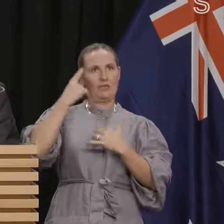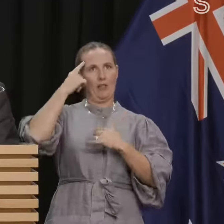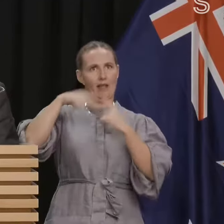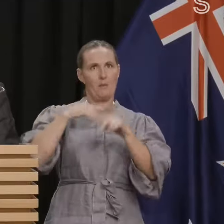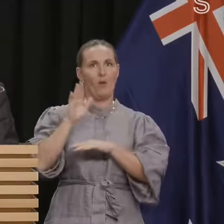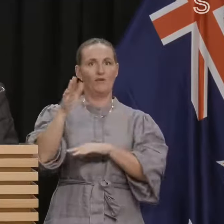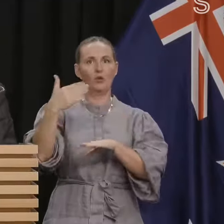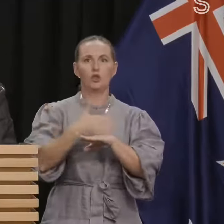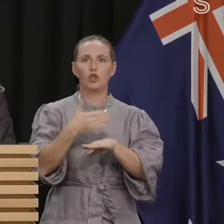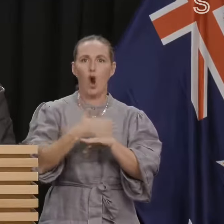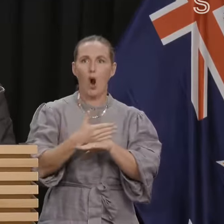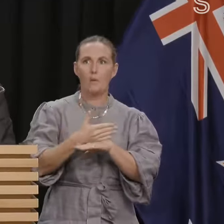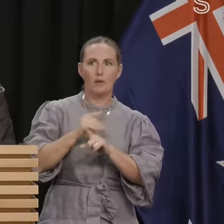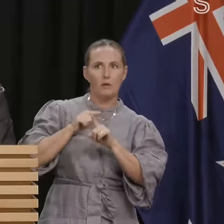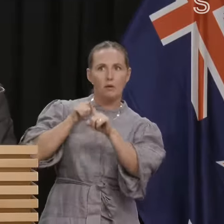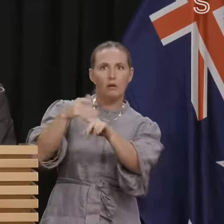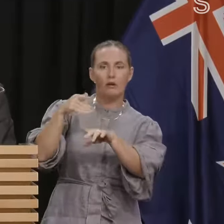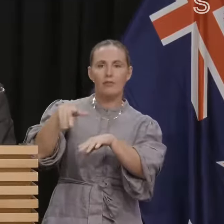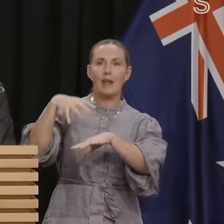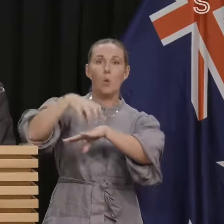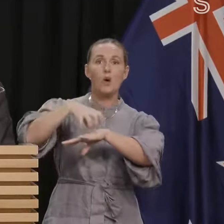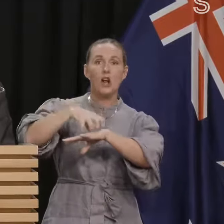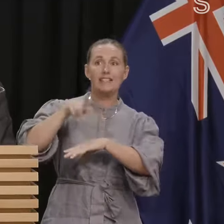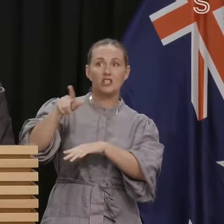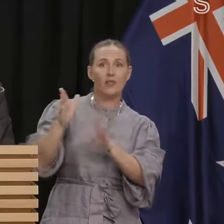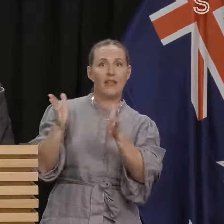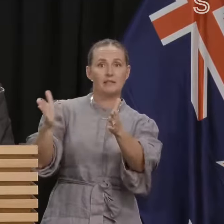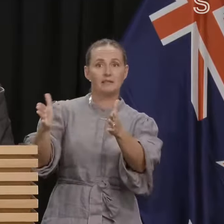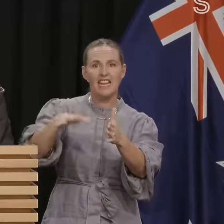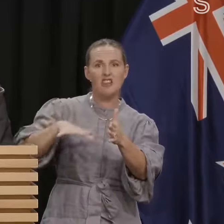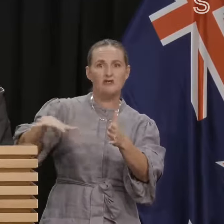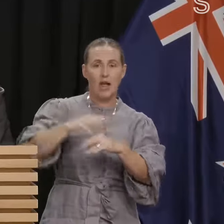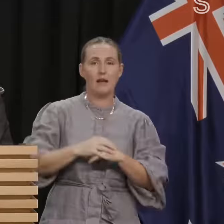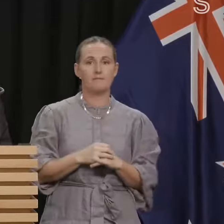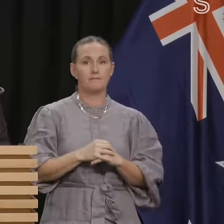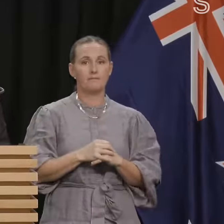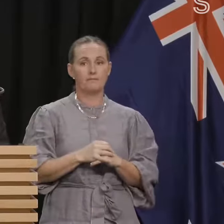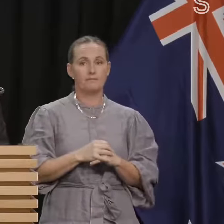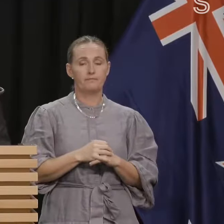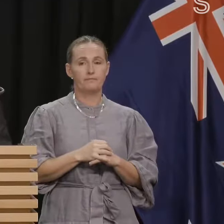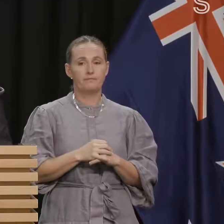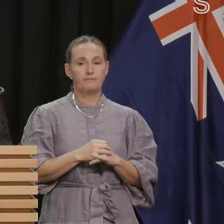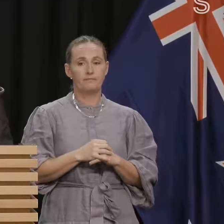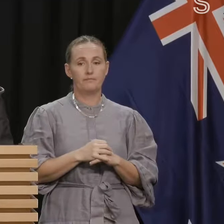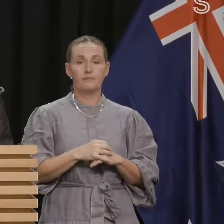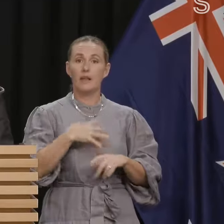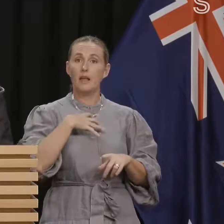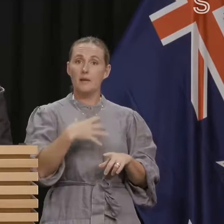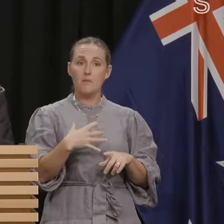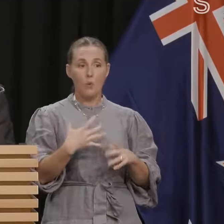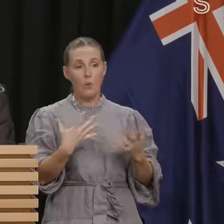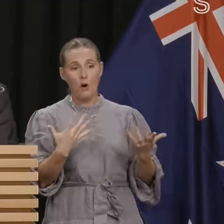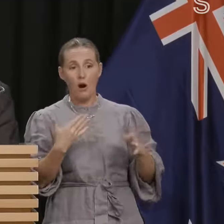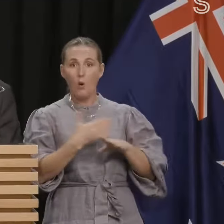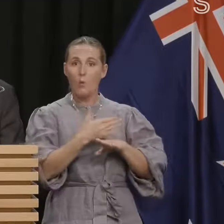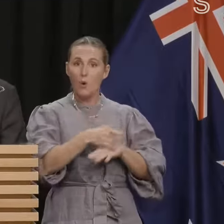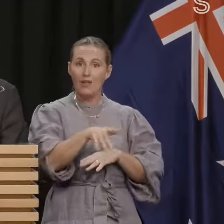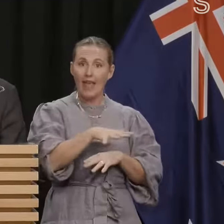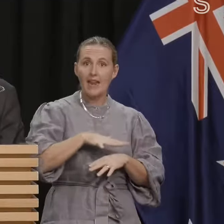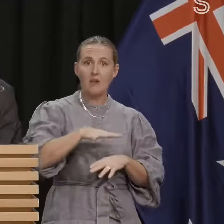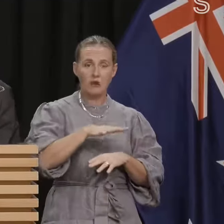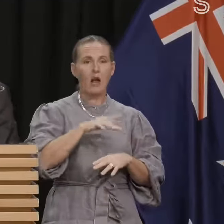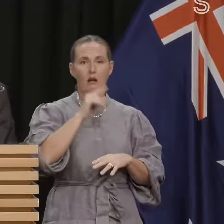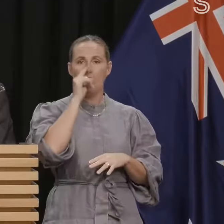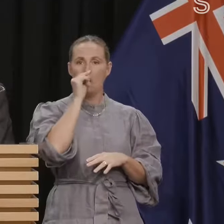particular organisation or sector. Further change in that area could be a result of the broad-ranging review